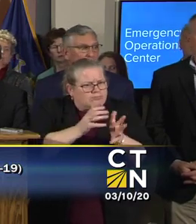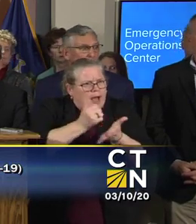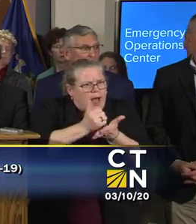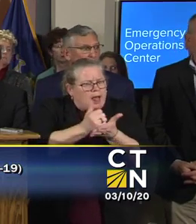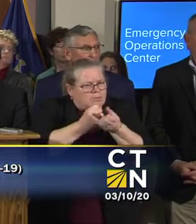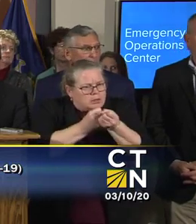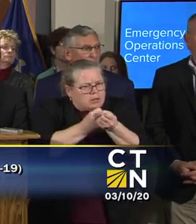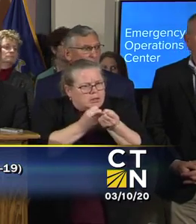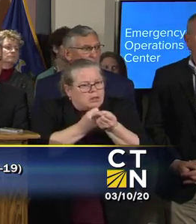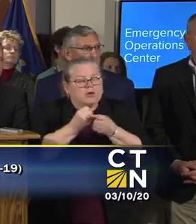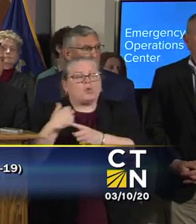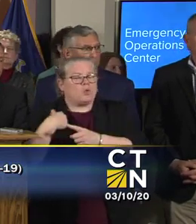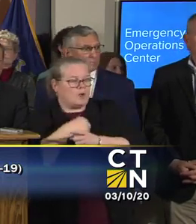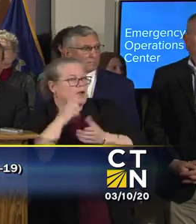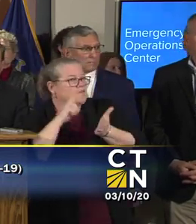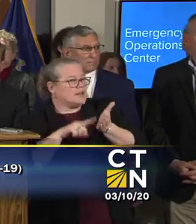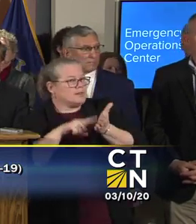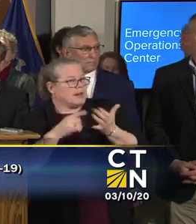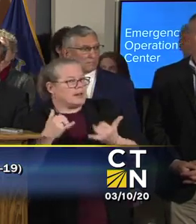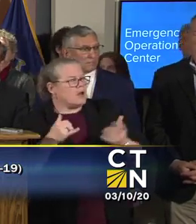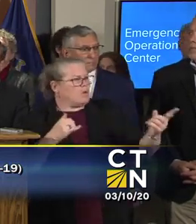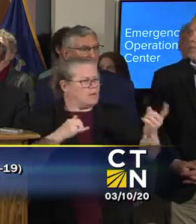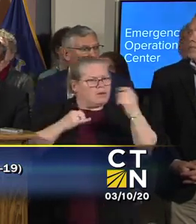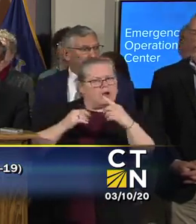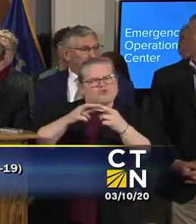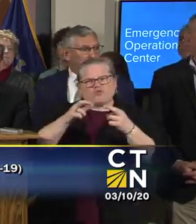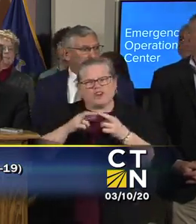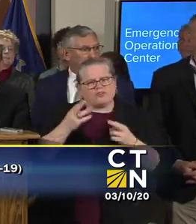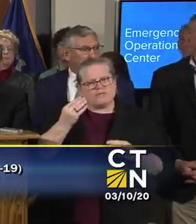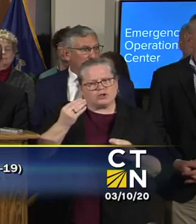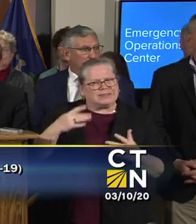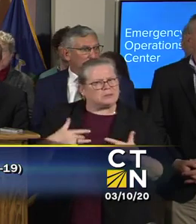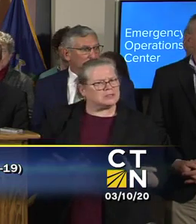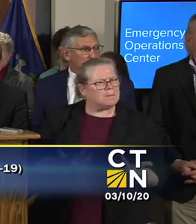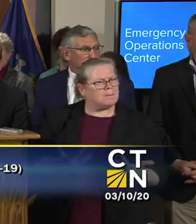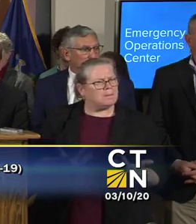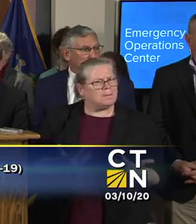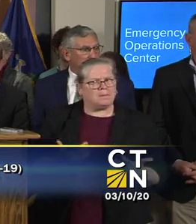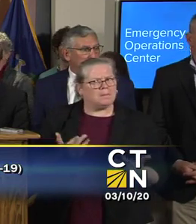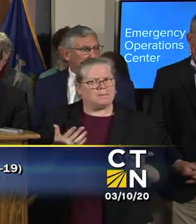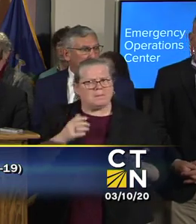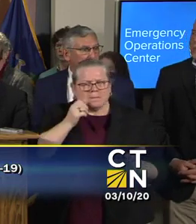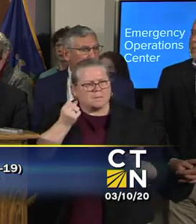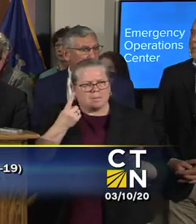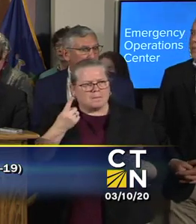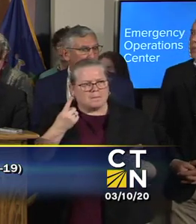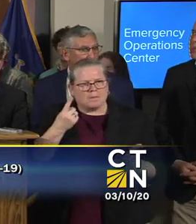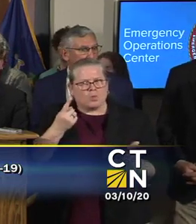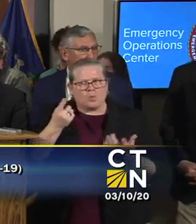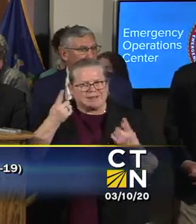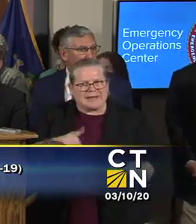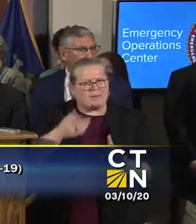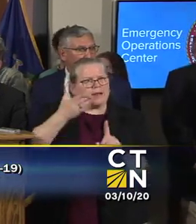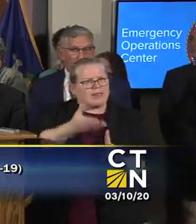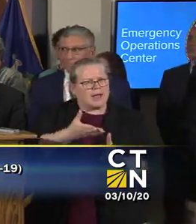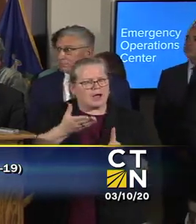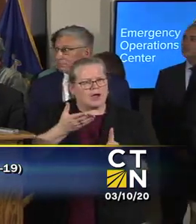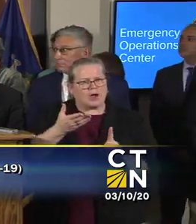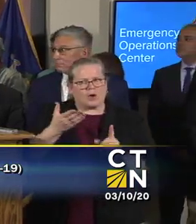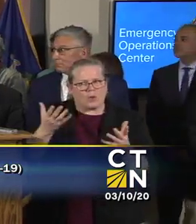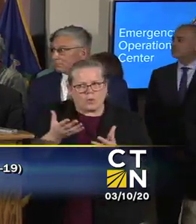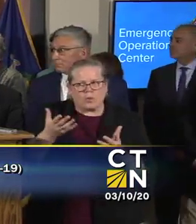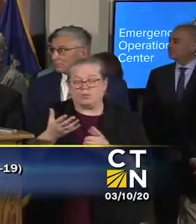What about Region 14? What about them? How does that work? How does closing? What's going on there? Okay, Commissioner